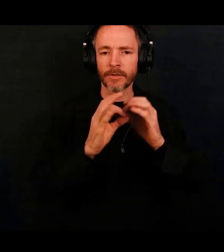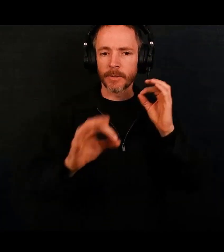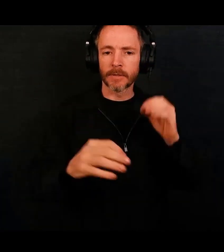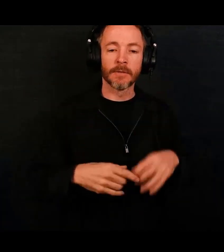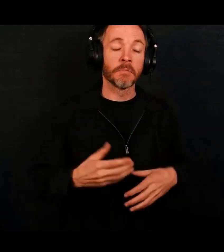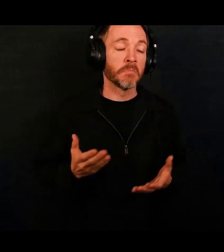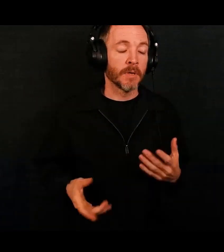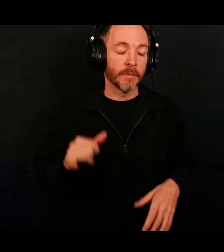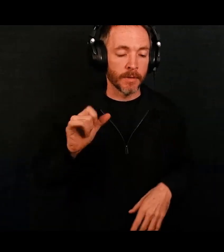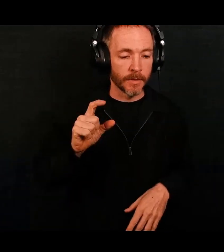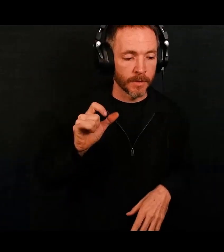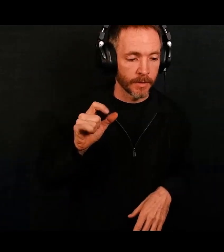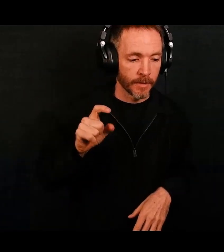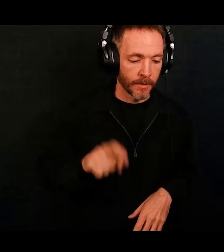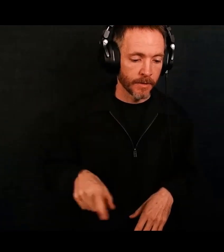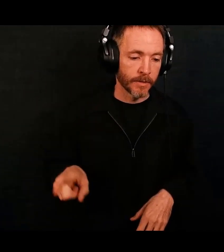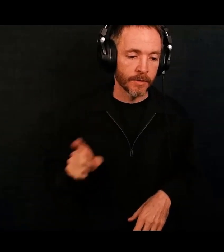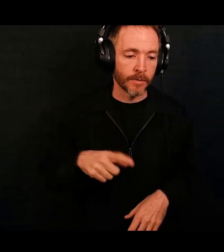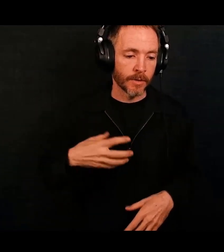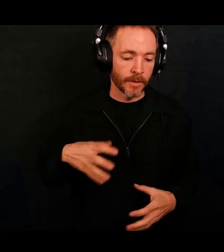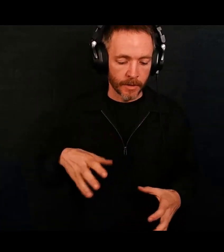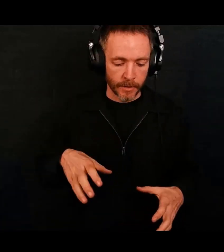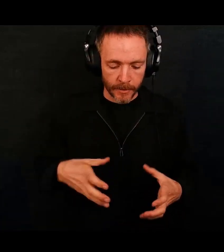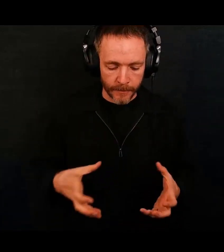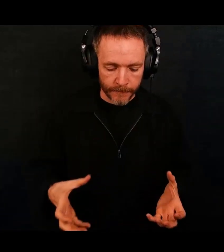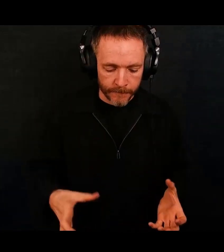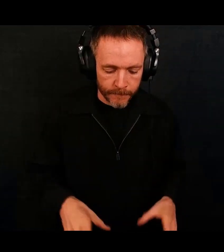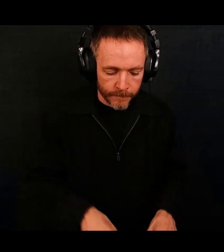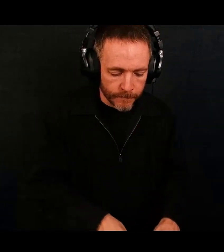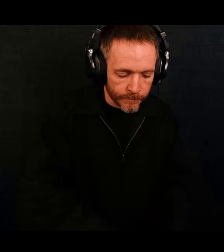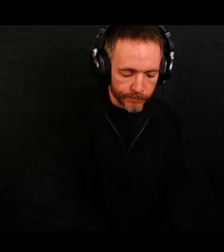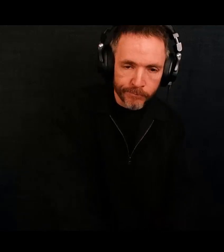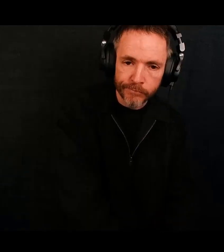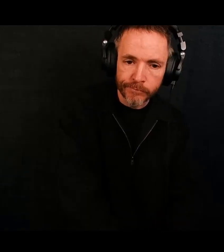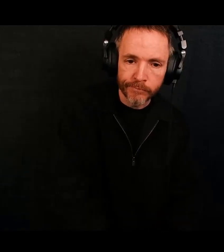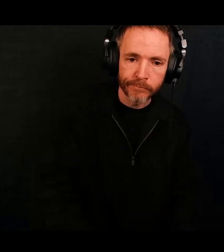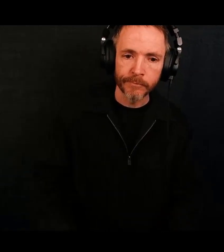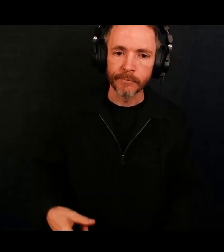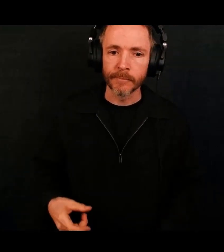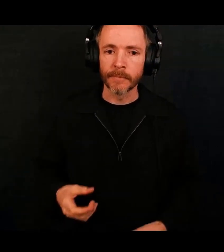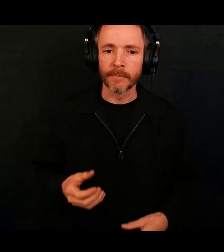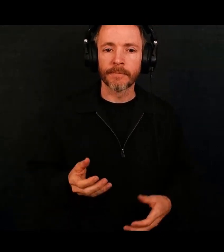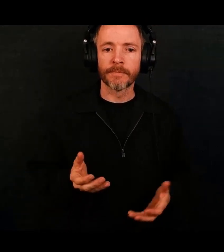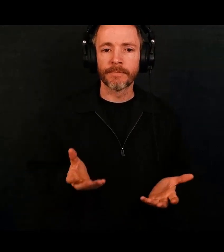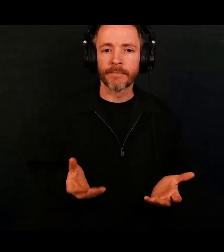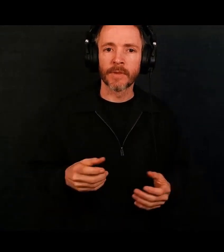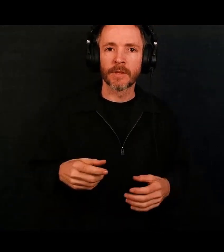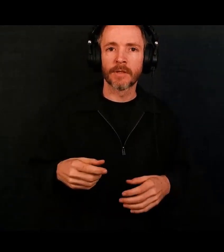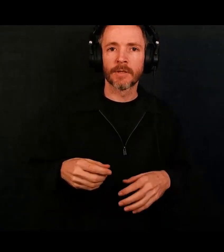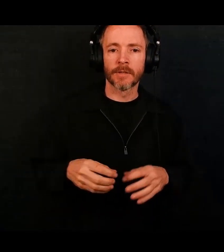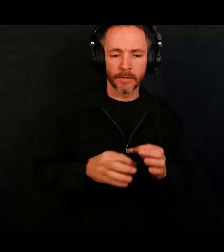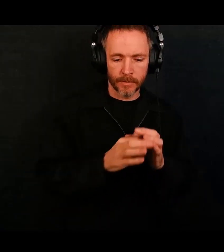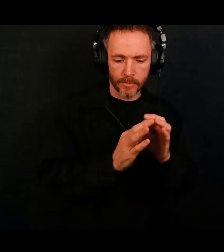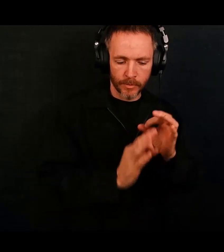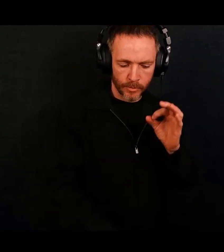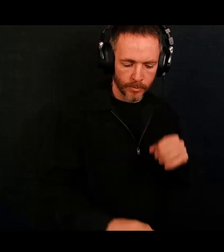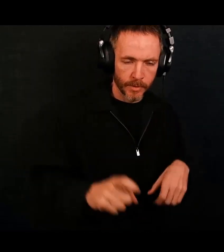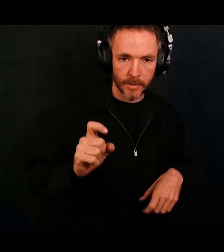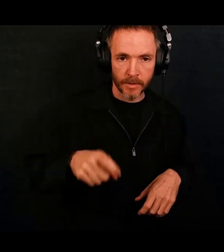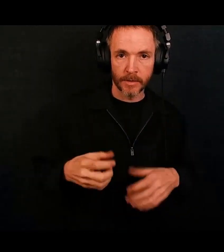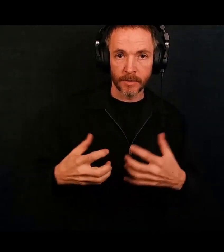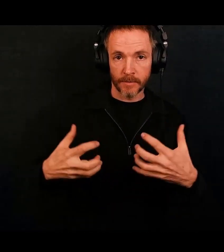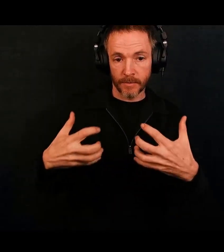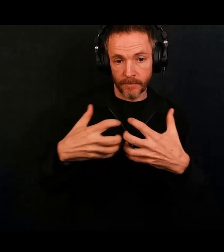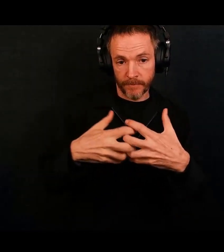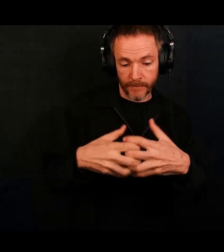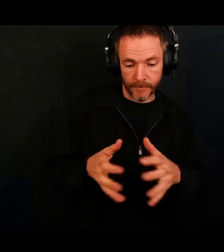CL to change them or something. But the tubing has got to fit between here, because when this goes up